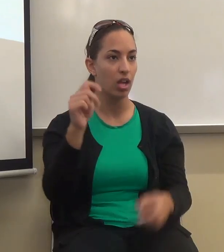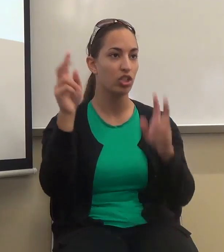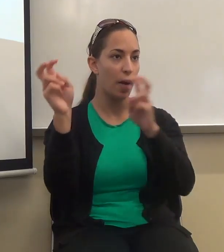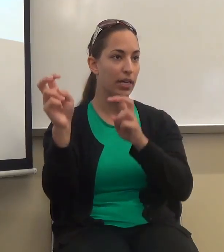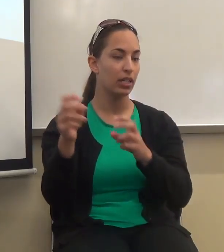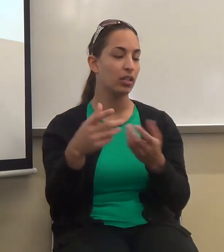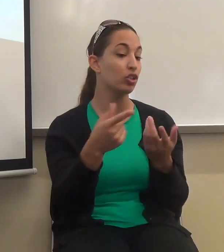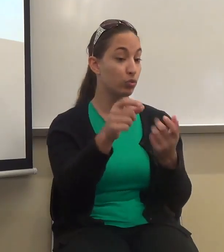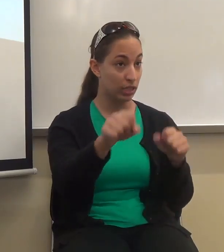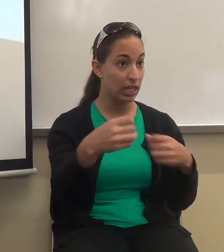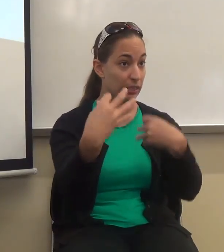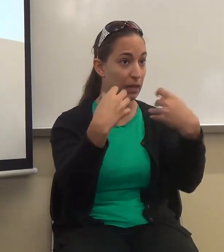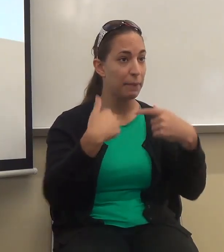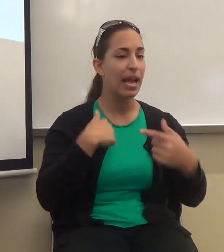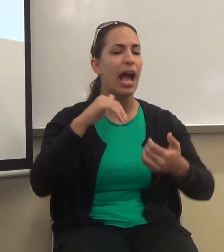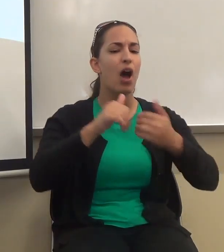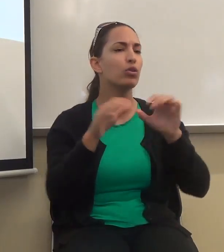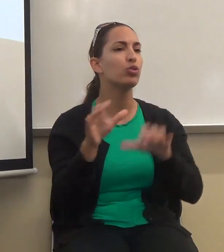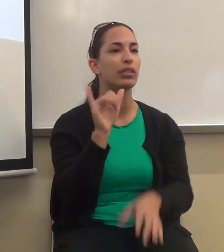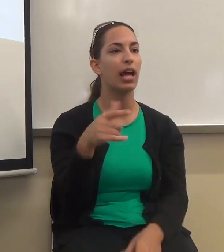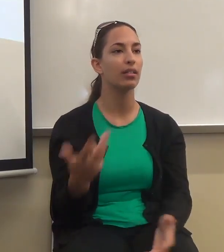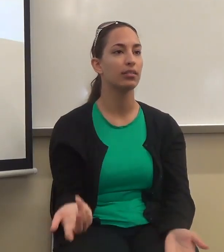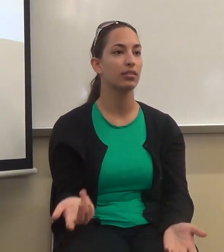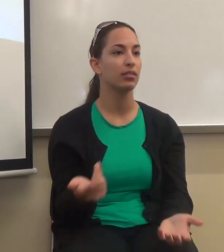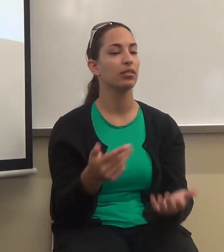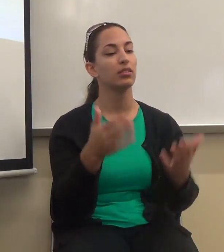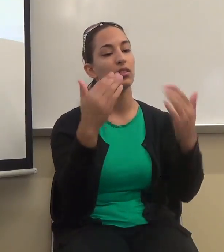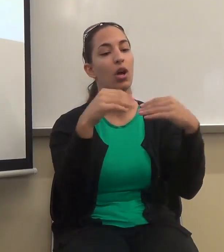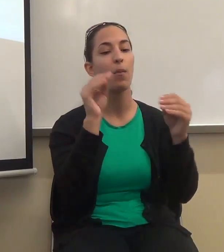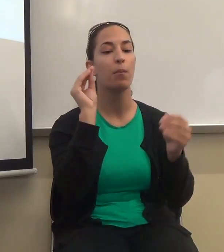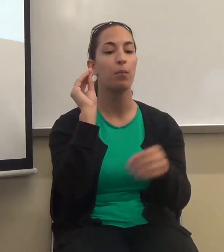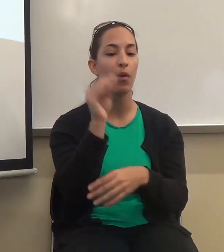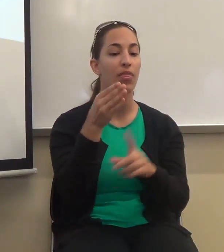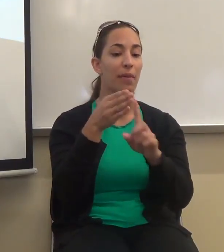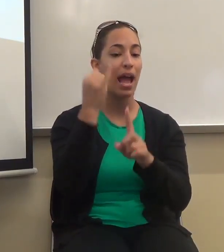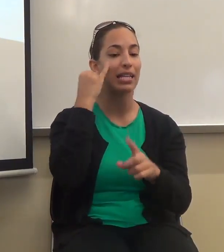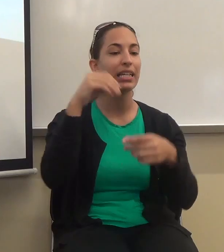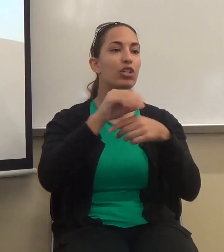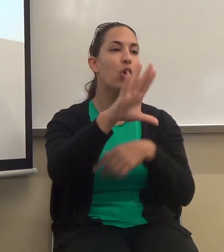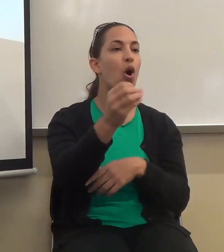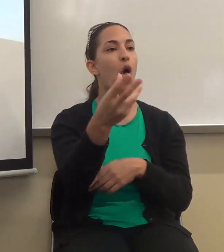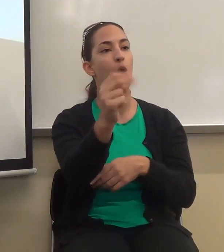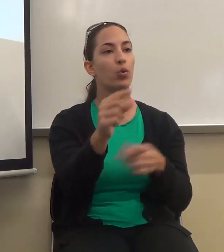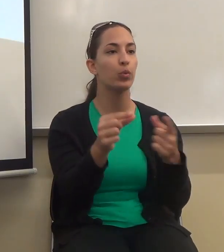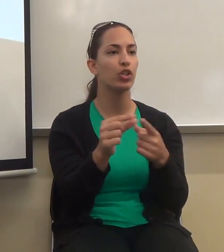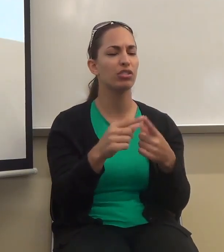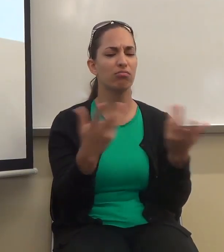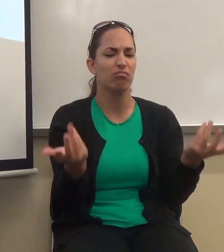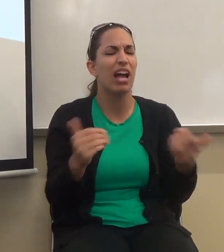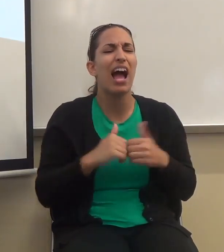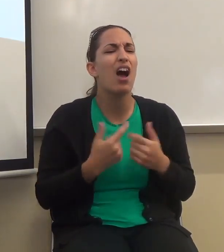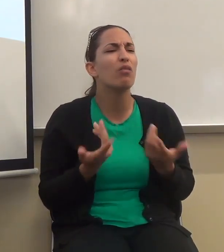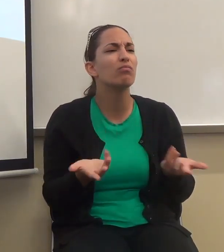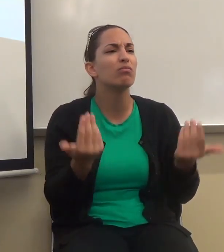topic? Okay? Put the main idea in your own words. How do I do that? Determine the topic.